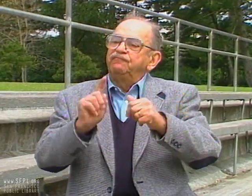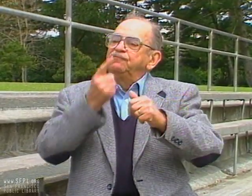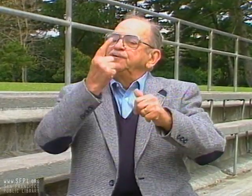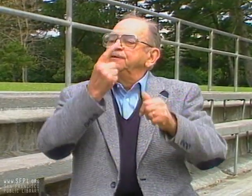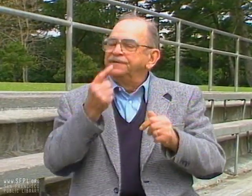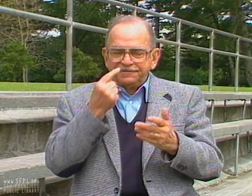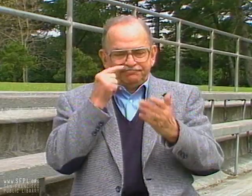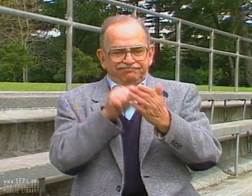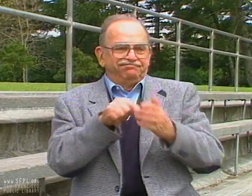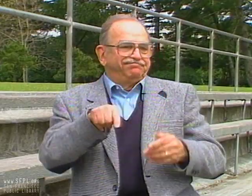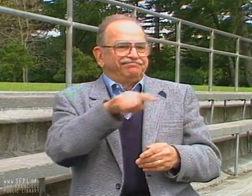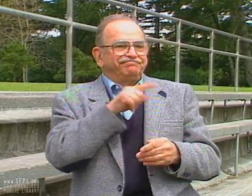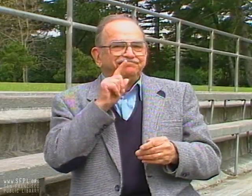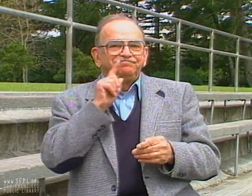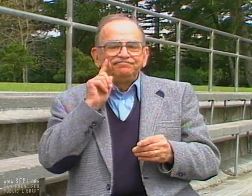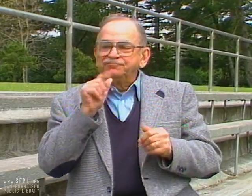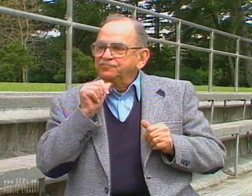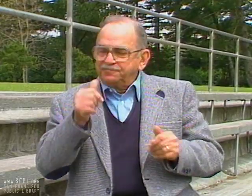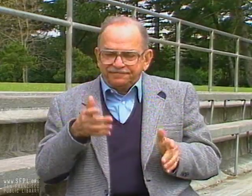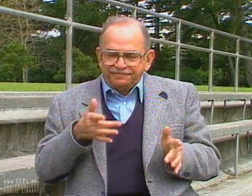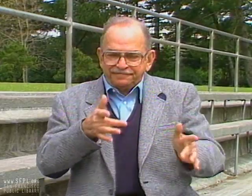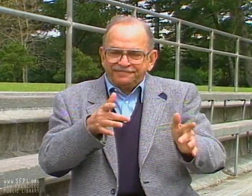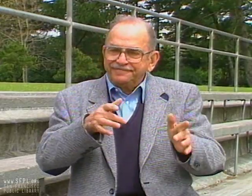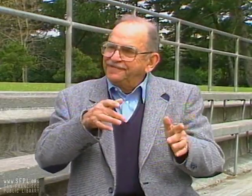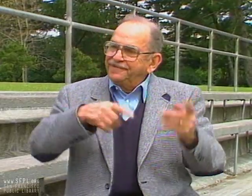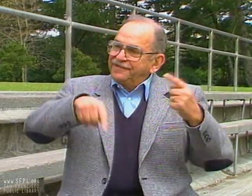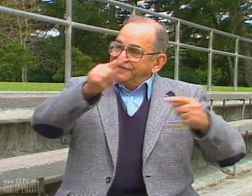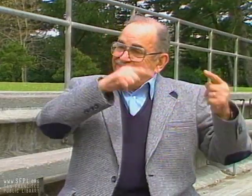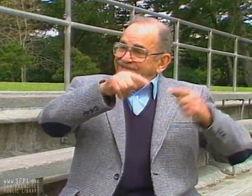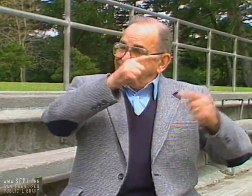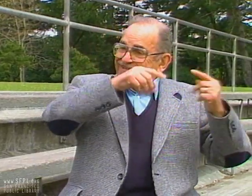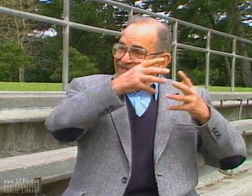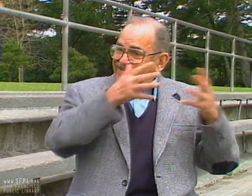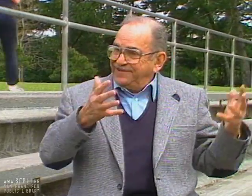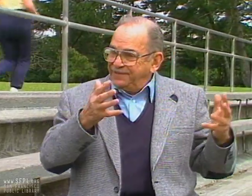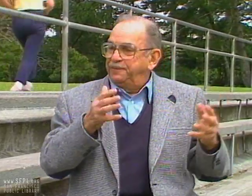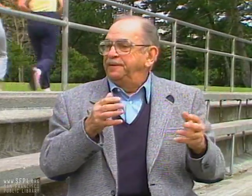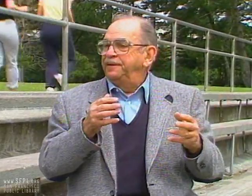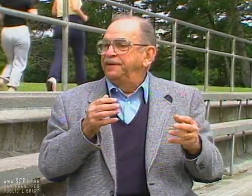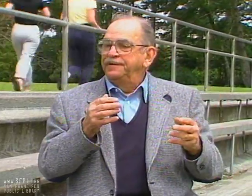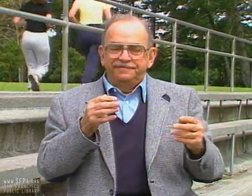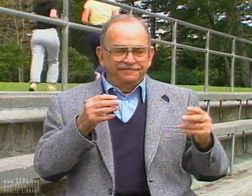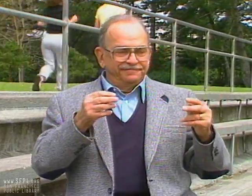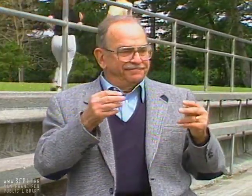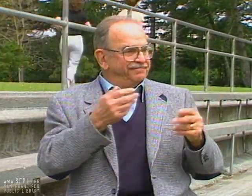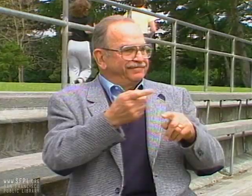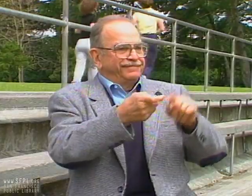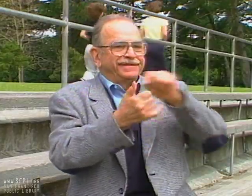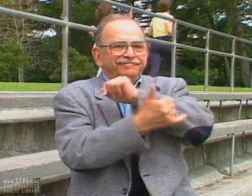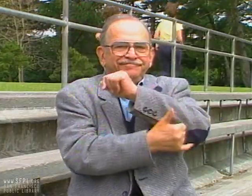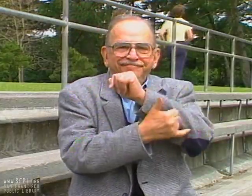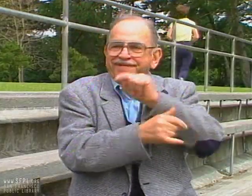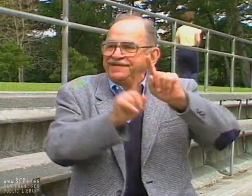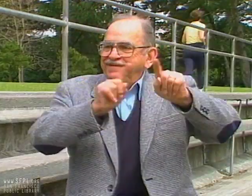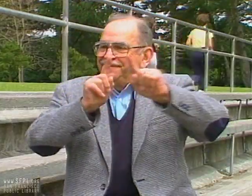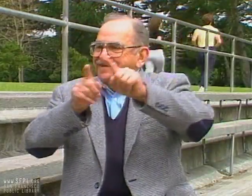the years. Deaf people didn't used to travel as much. They didn't meet people from other